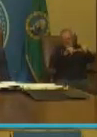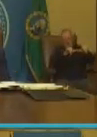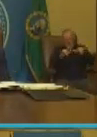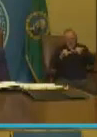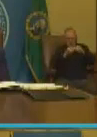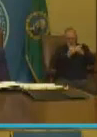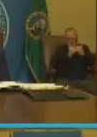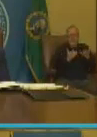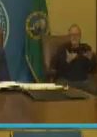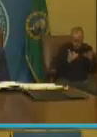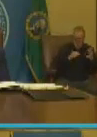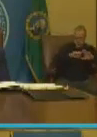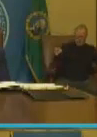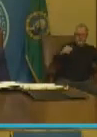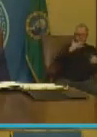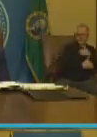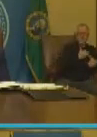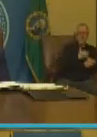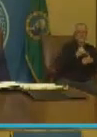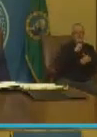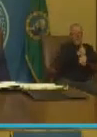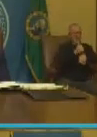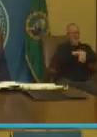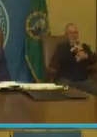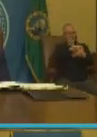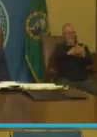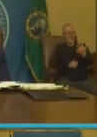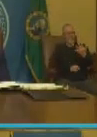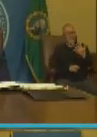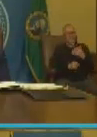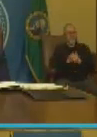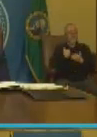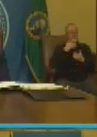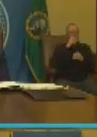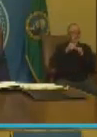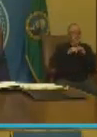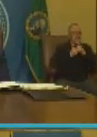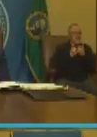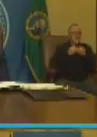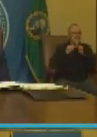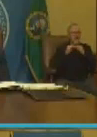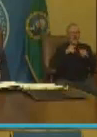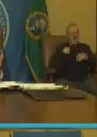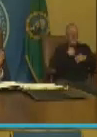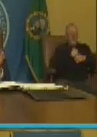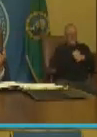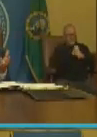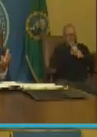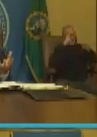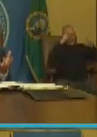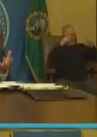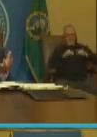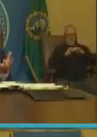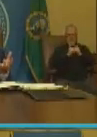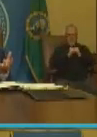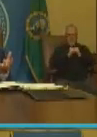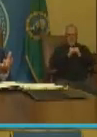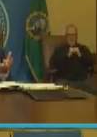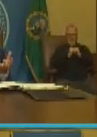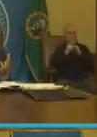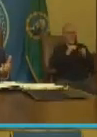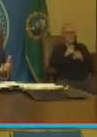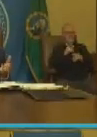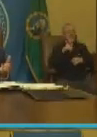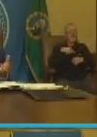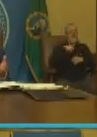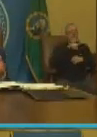we're making these decisions. One thing to note, under each of these kind of buckets of metrics, there are